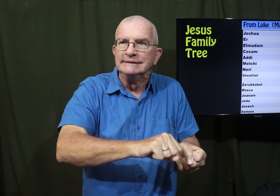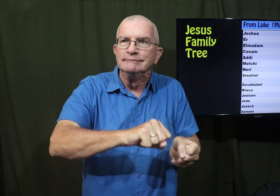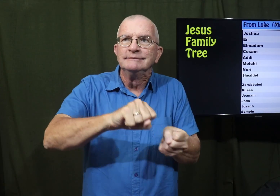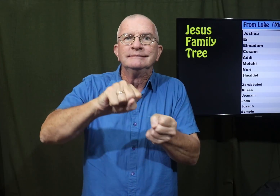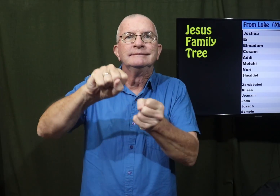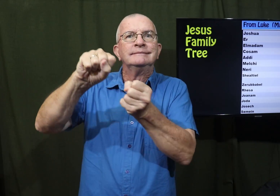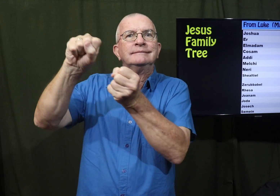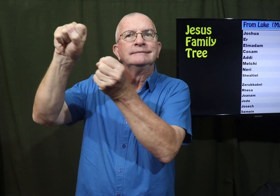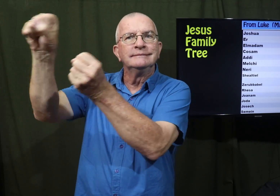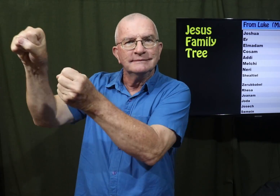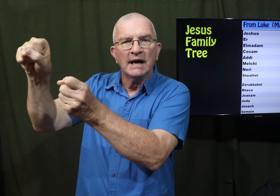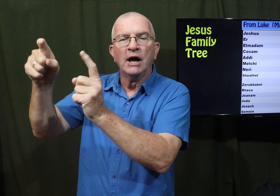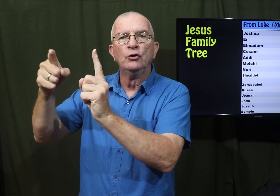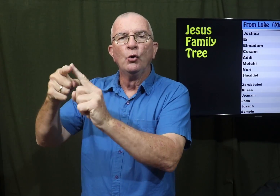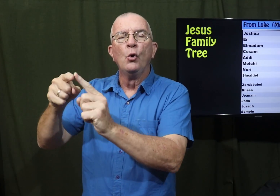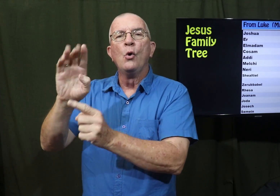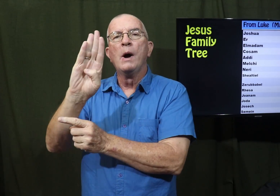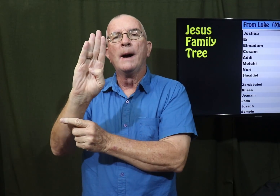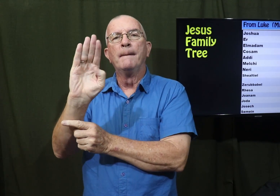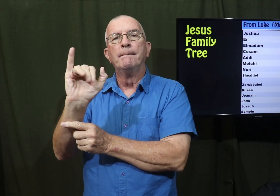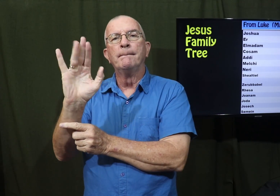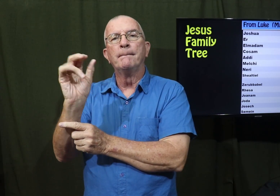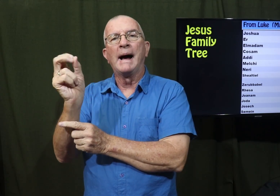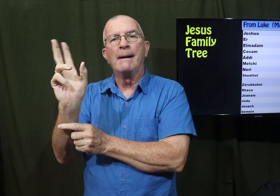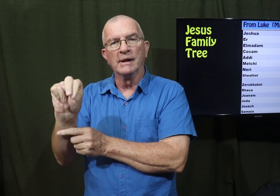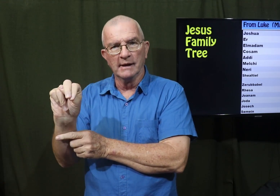was taken captive to Babylon.